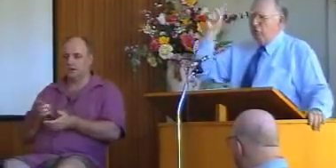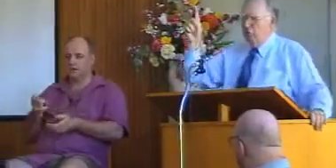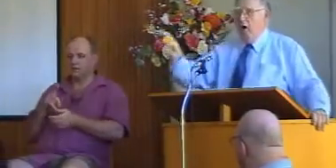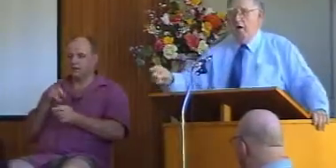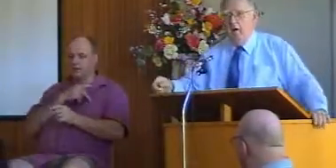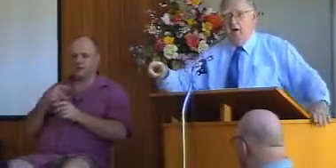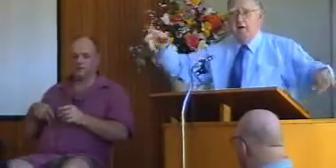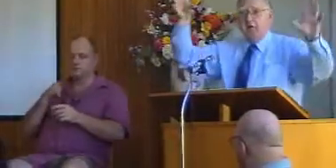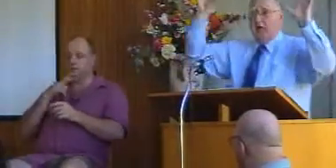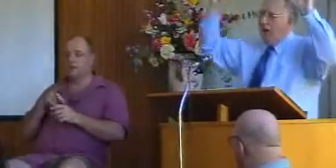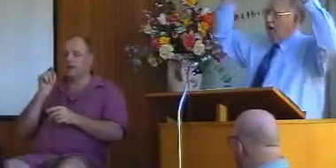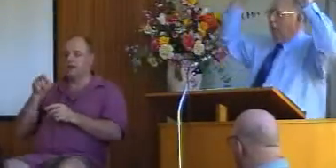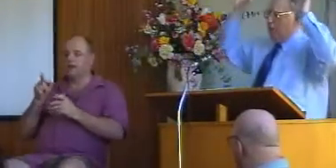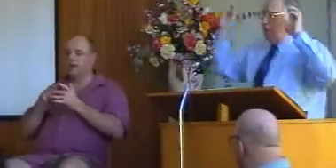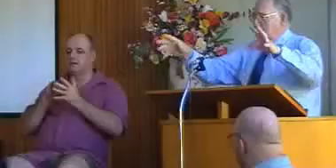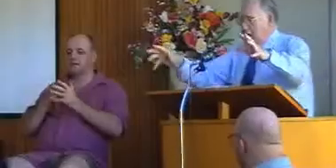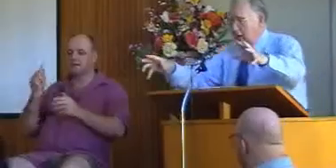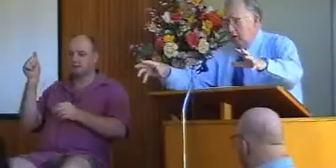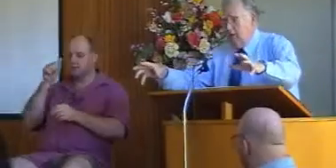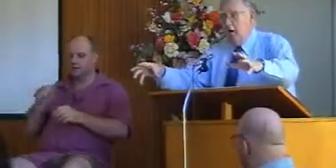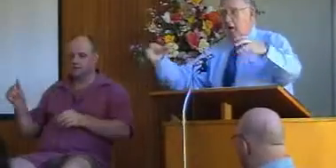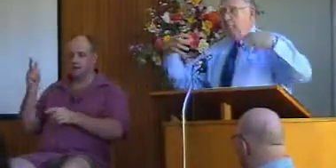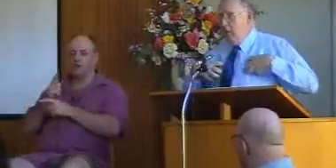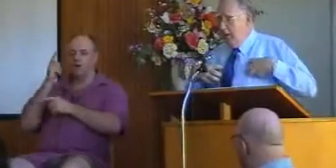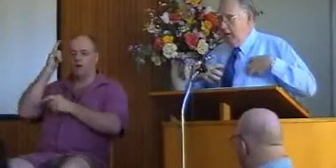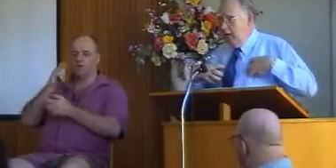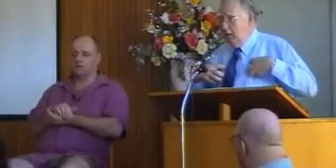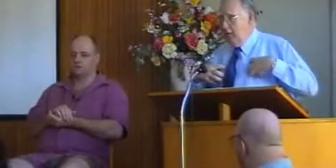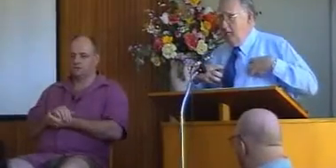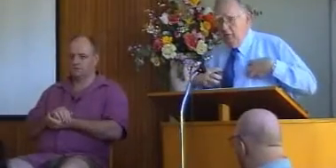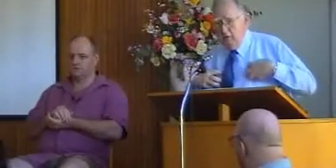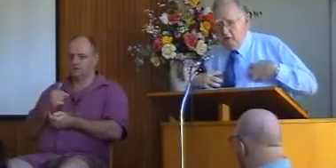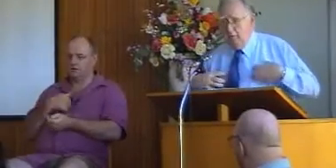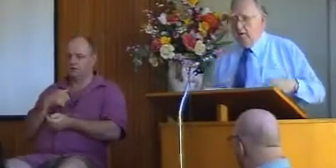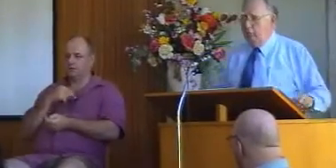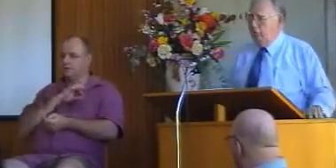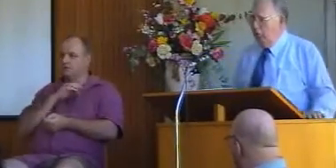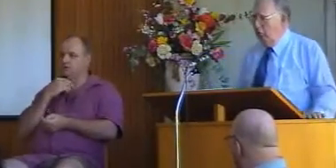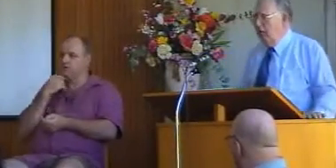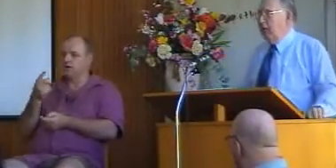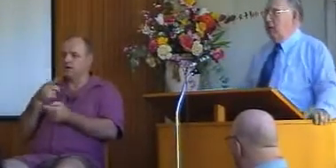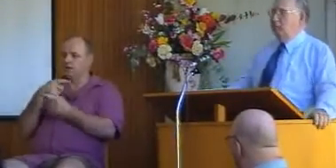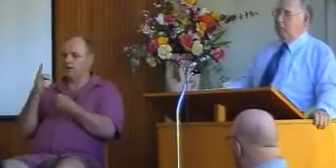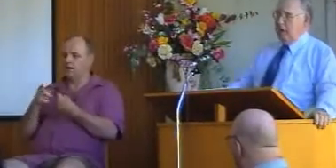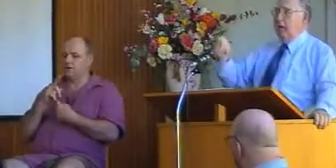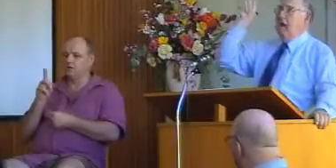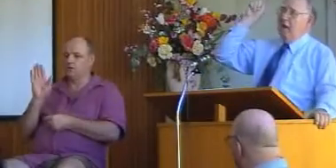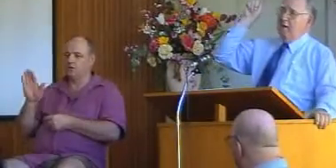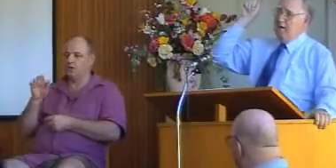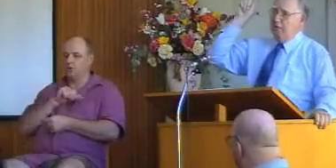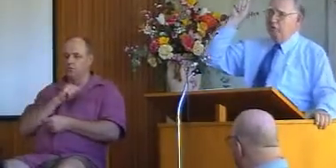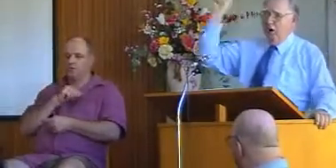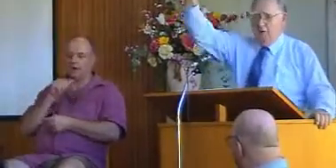is still God. I don't care what you think of me, but there is someone that rules in the kingdoms of men,